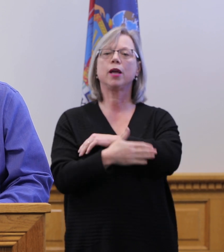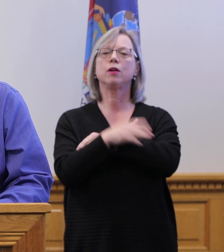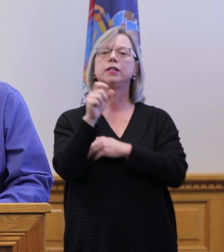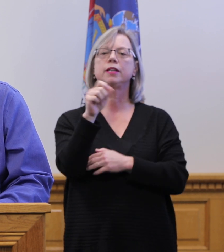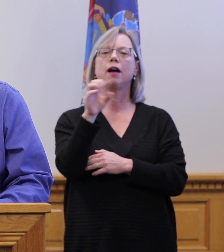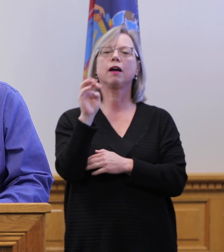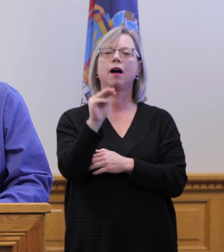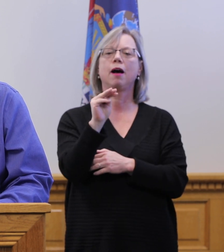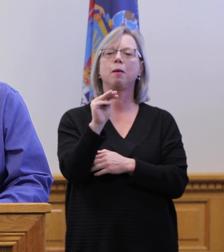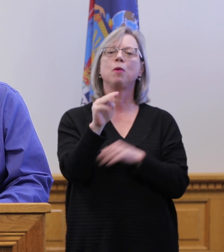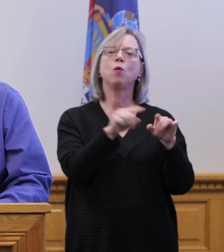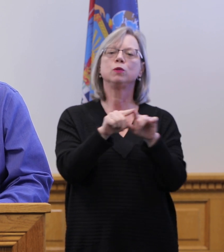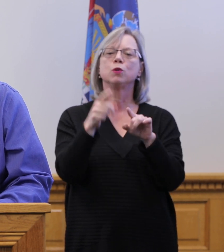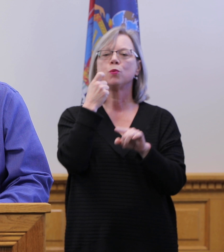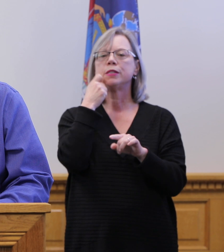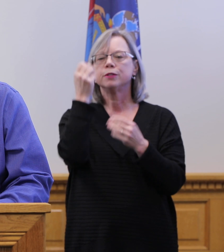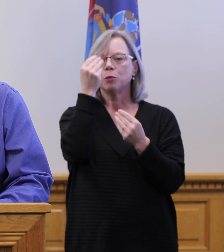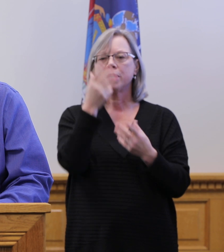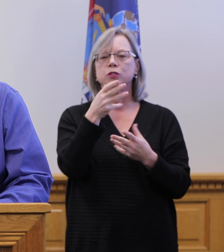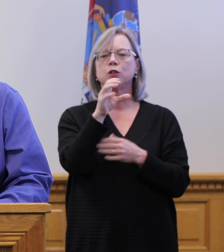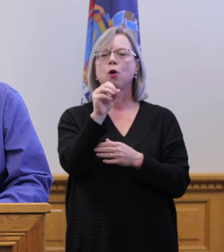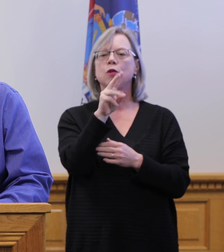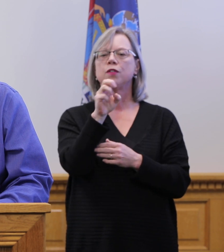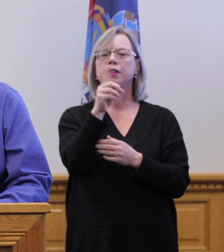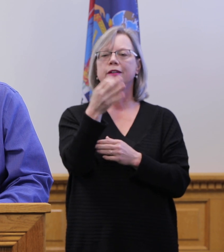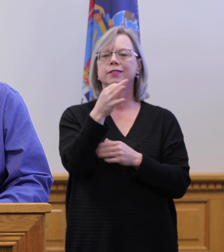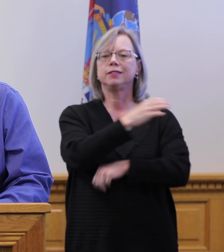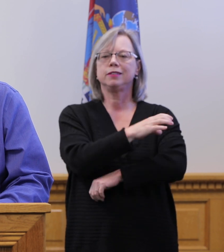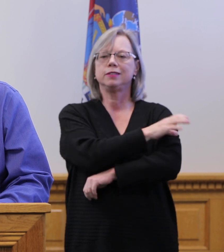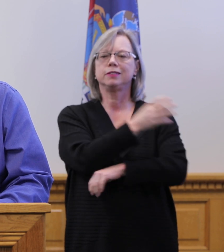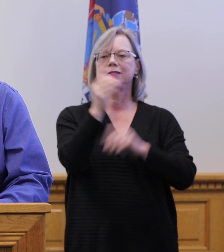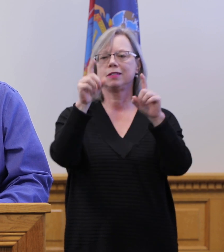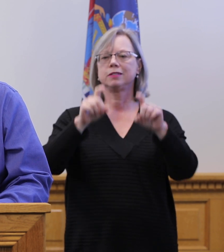oswegocounty.com, along with the latest information on COVID-19 clinics and testing.